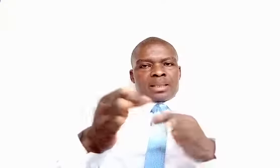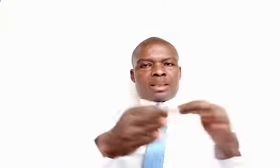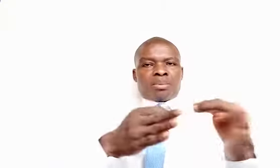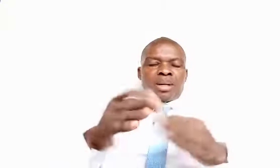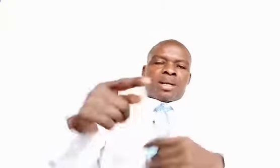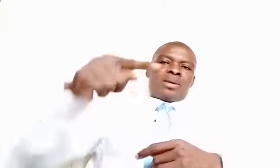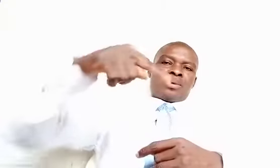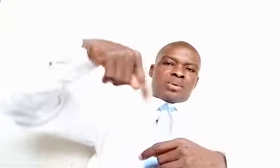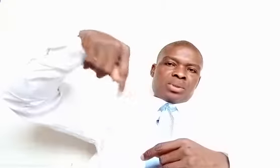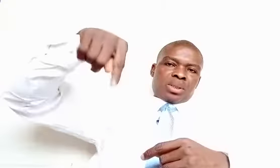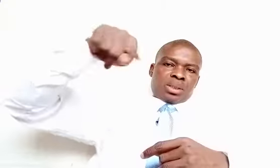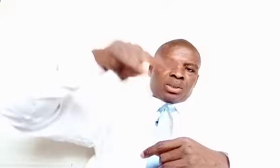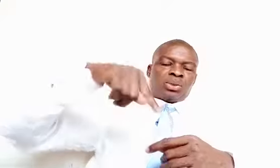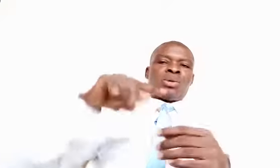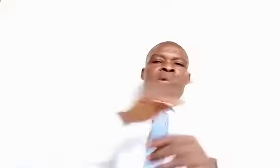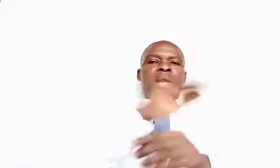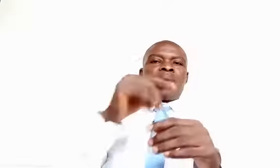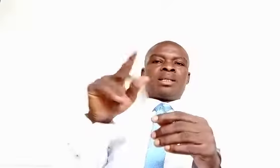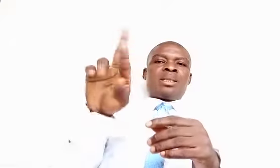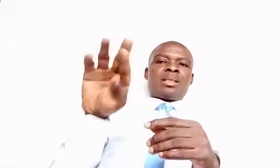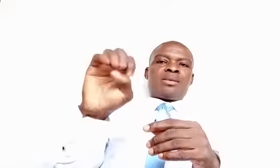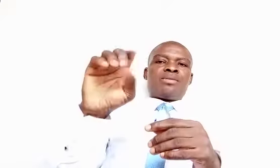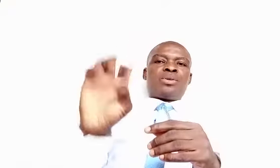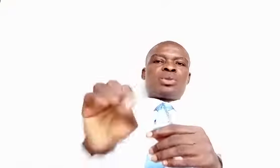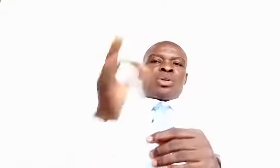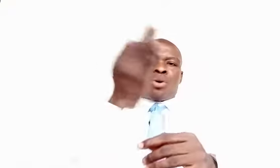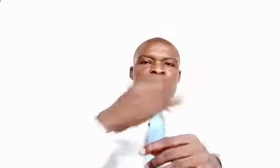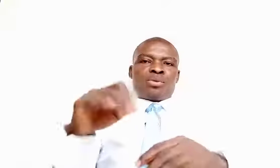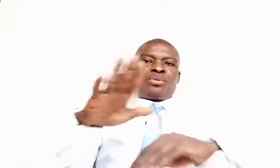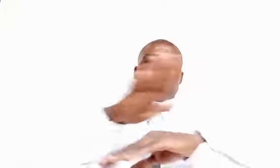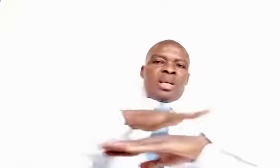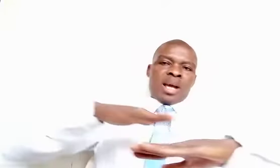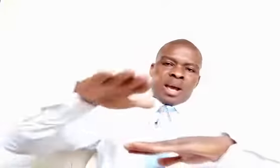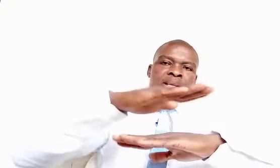and revolution of the Earth and the Moon.